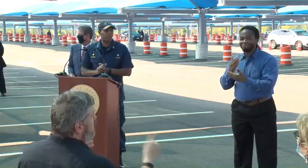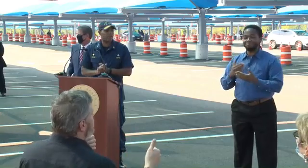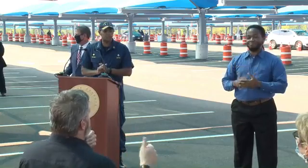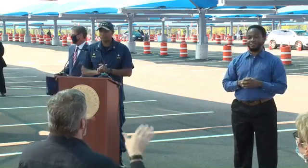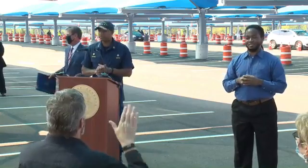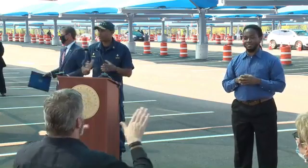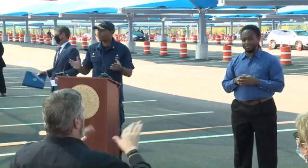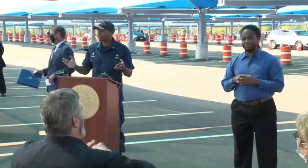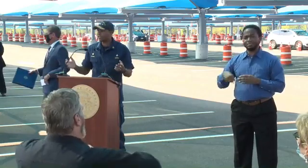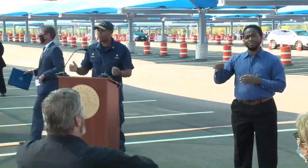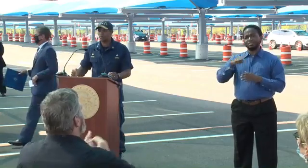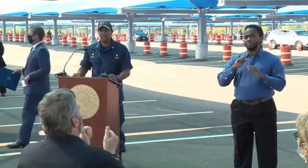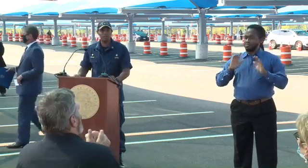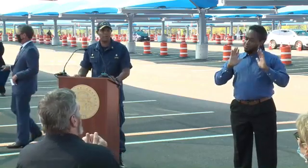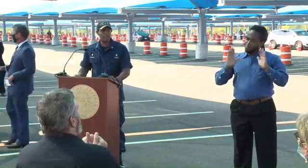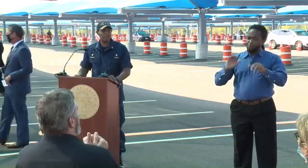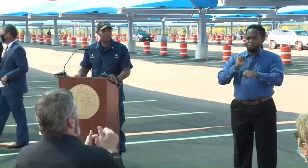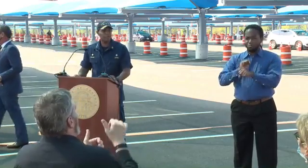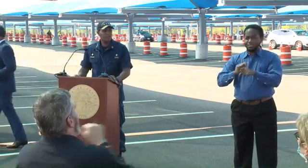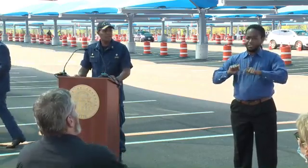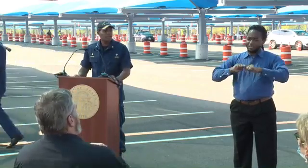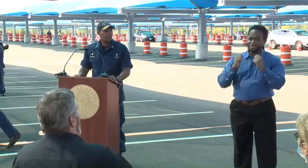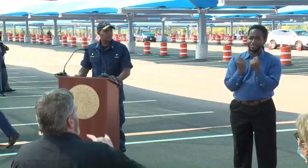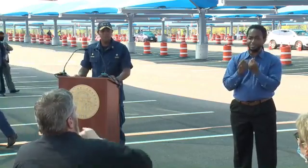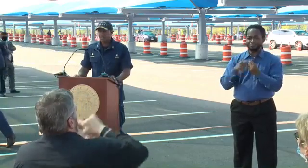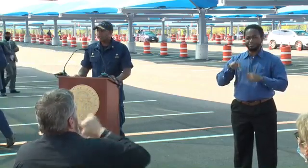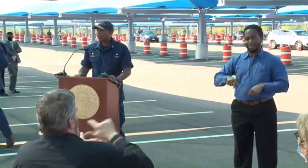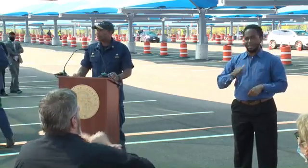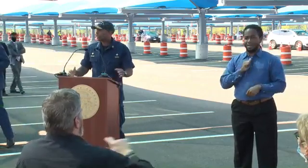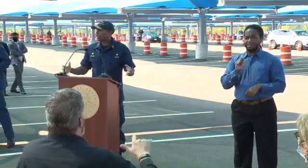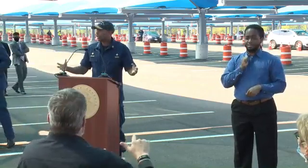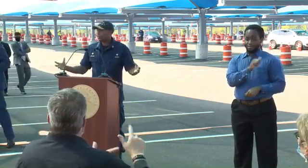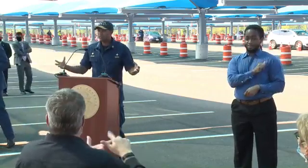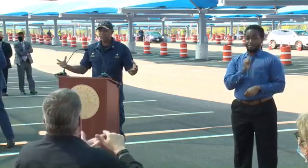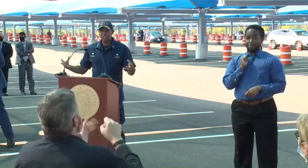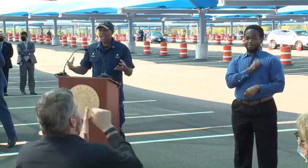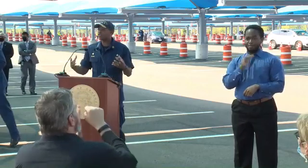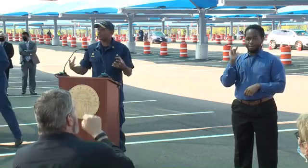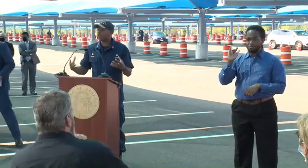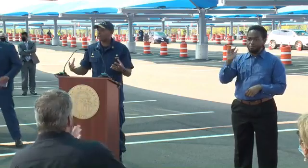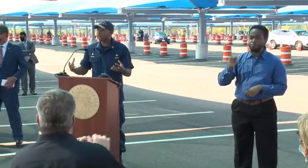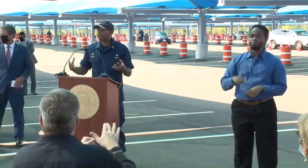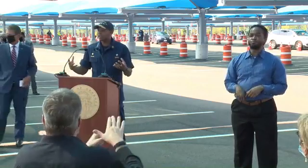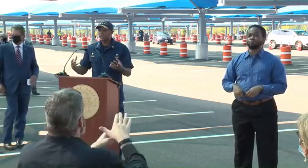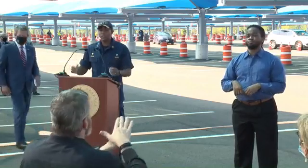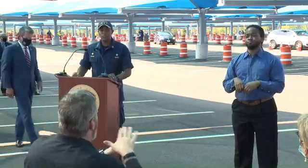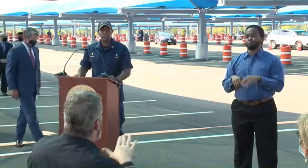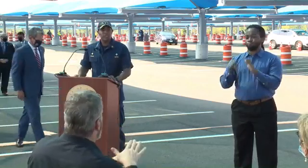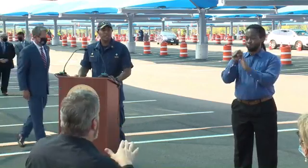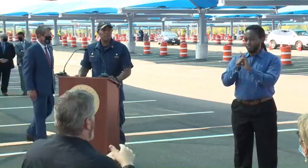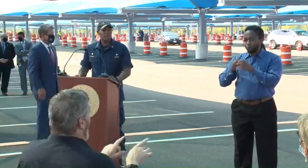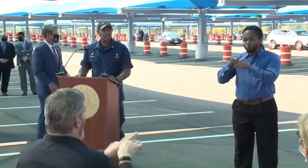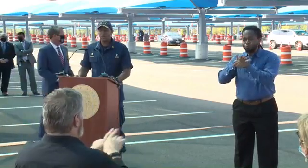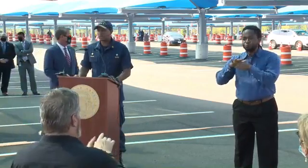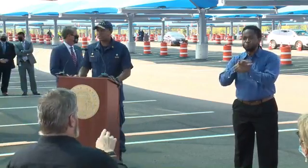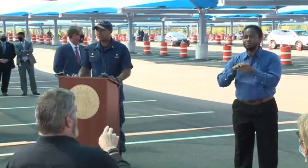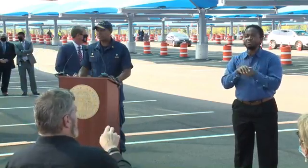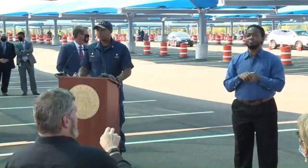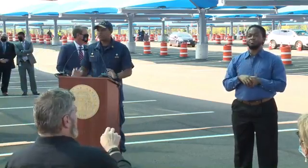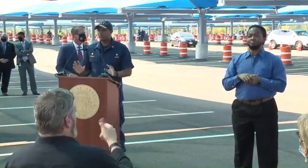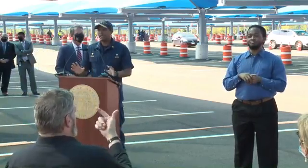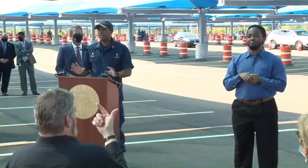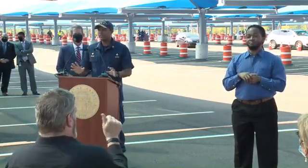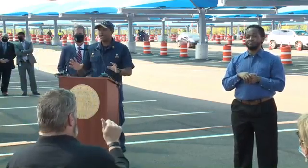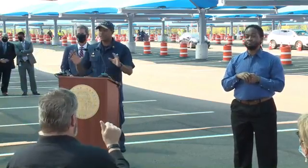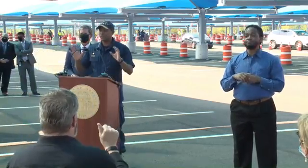the Atlanta airport, with state and local health departments, with the National Guard and with an array of other